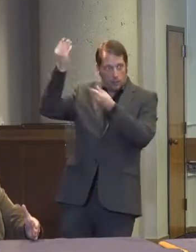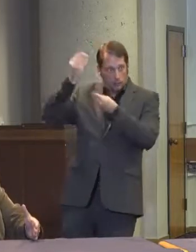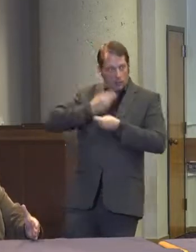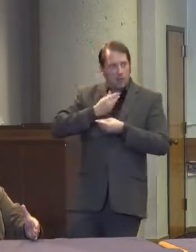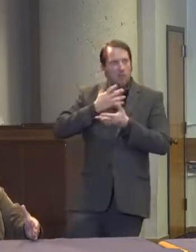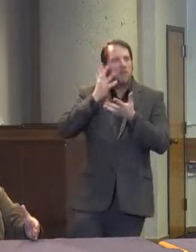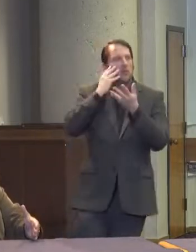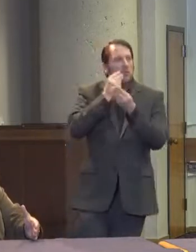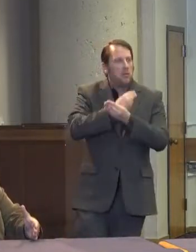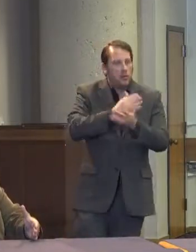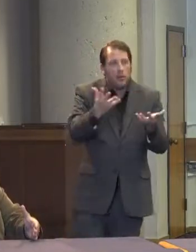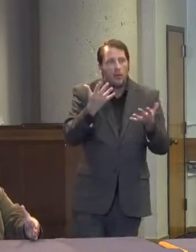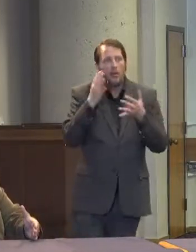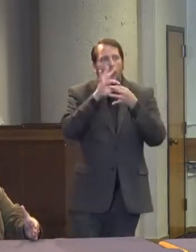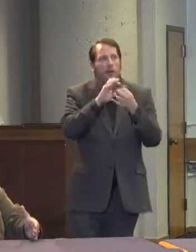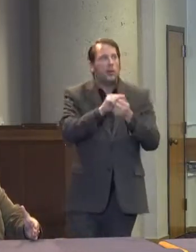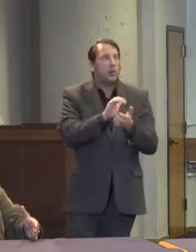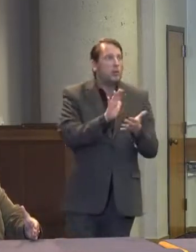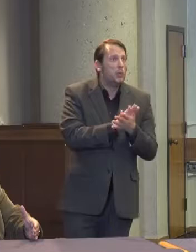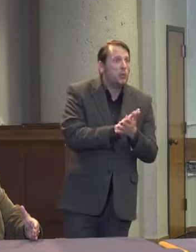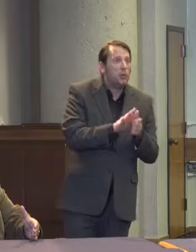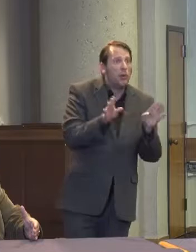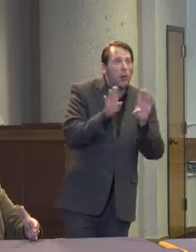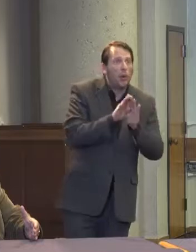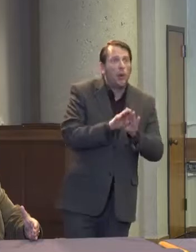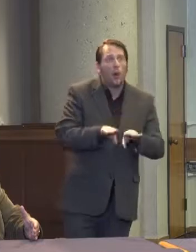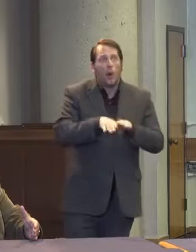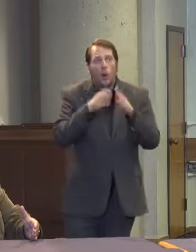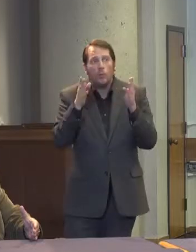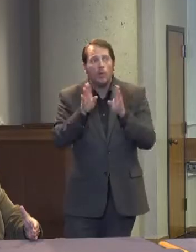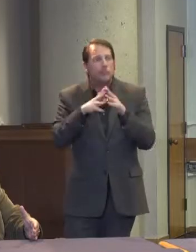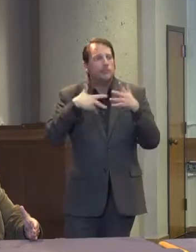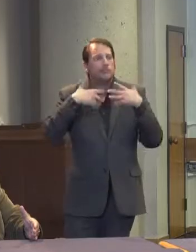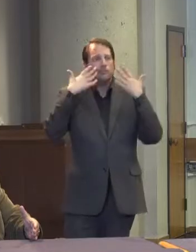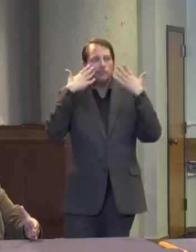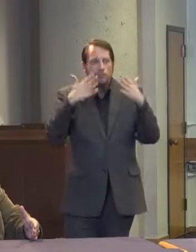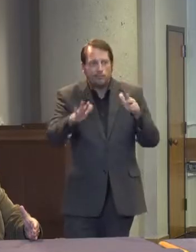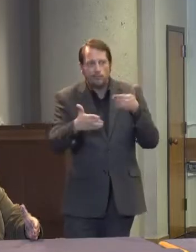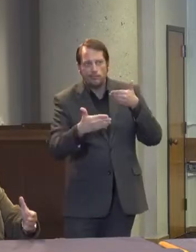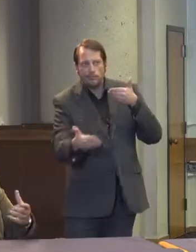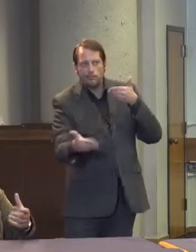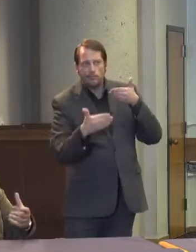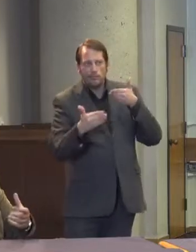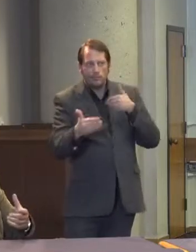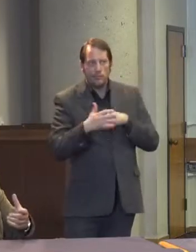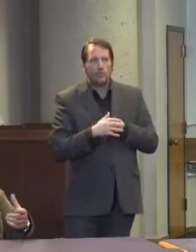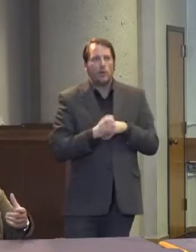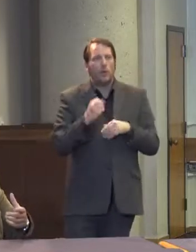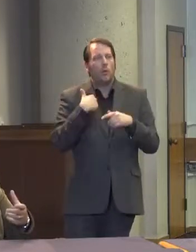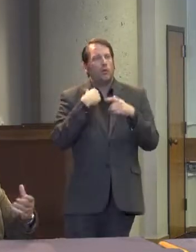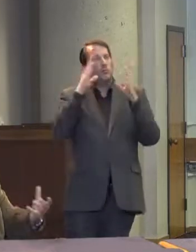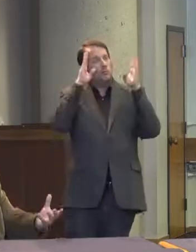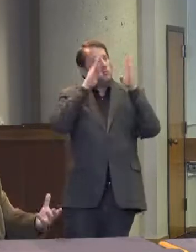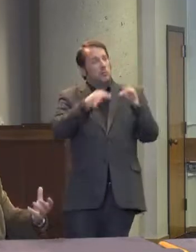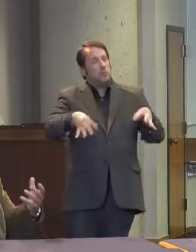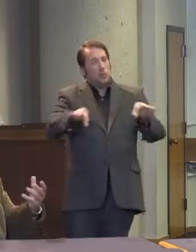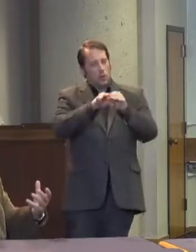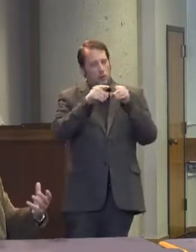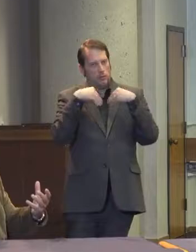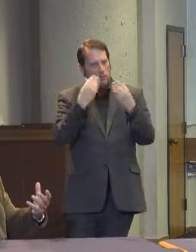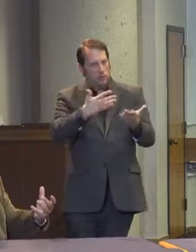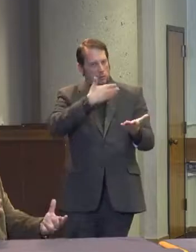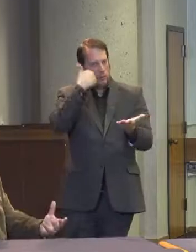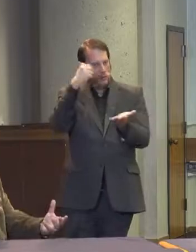not. And we'll plan for two things: to give the best learning experiences we can give for our students, while simultaneously hoping that